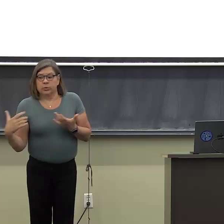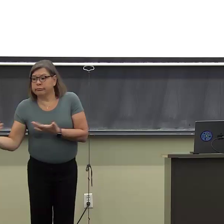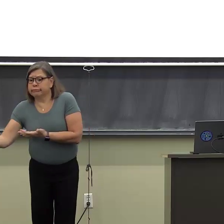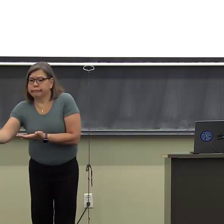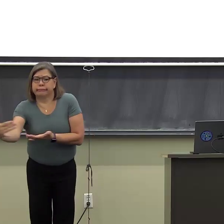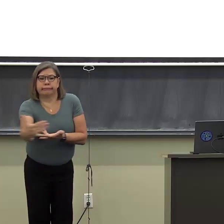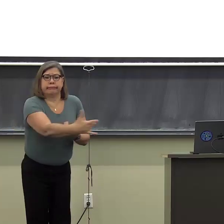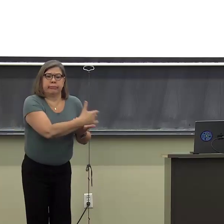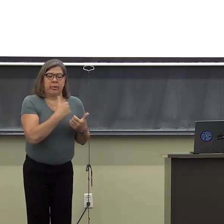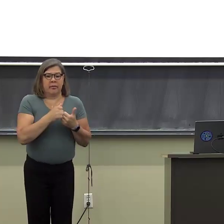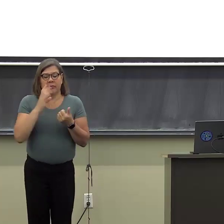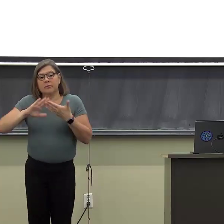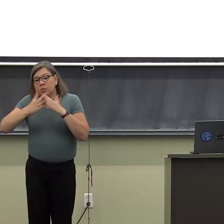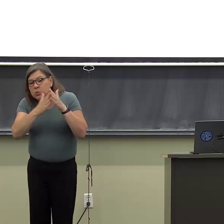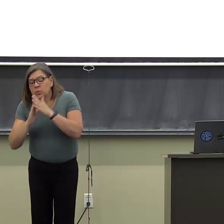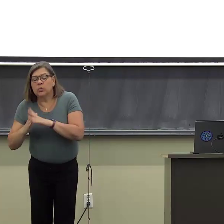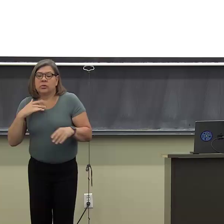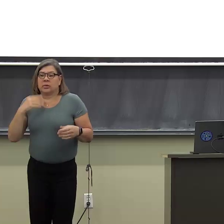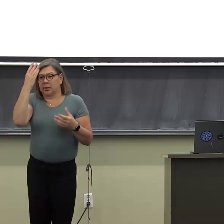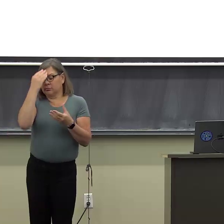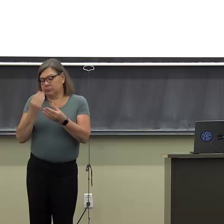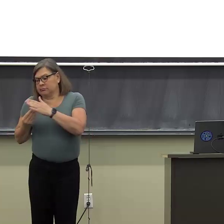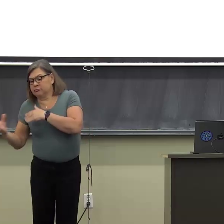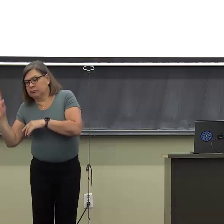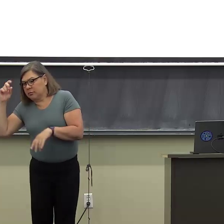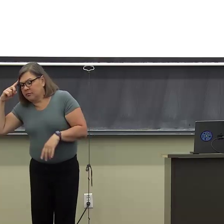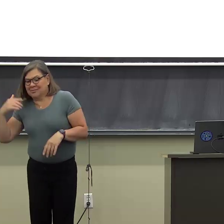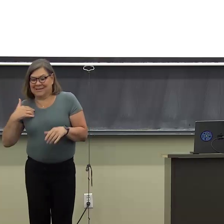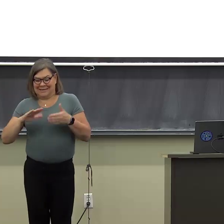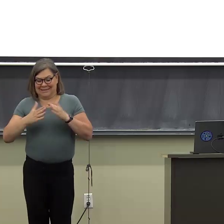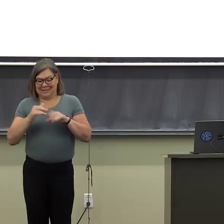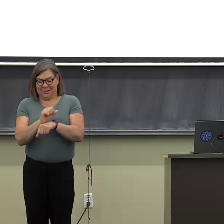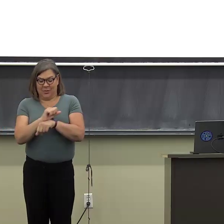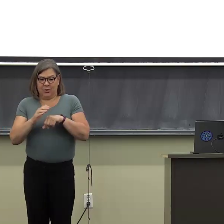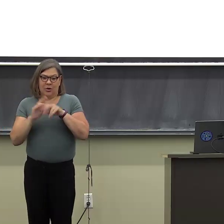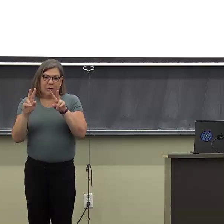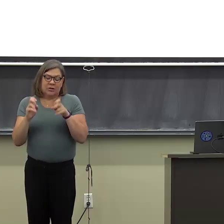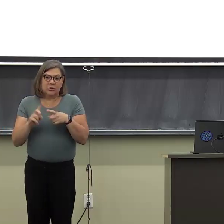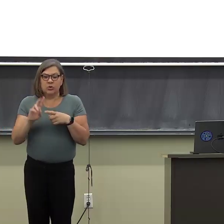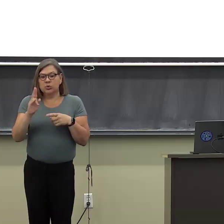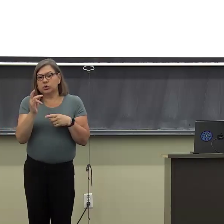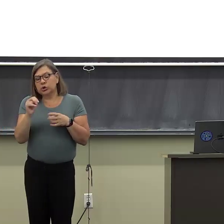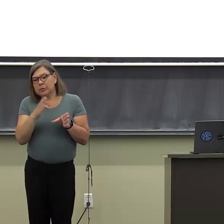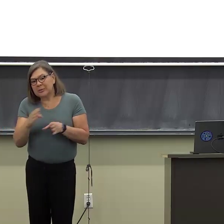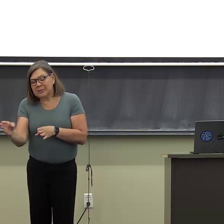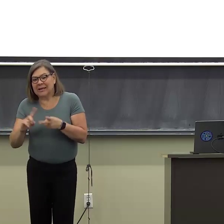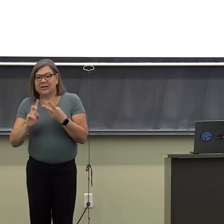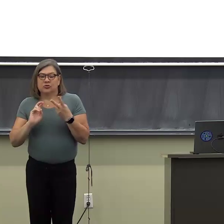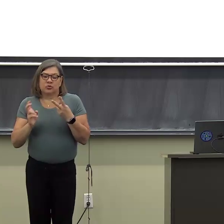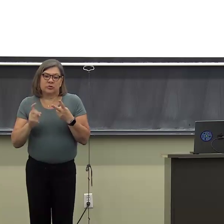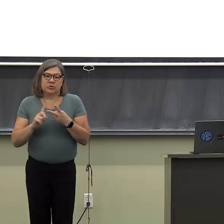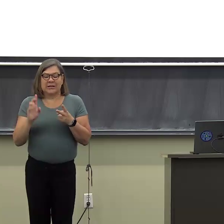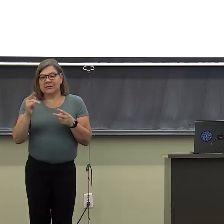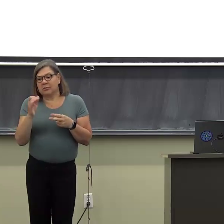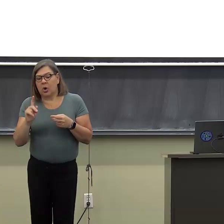a community of people to their government, primarily in cities, working on issues, urban planning, transportation, parks, libraries,